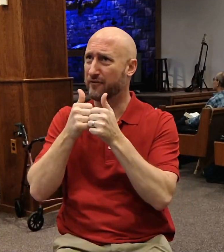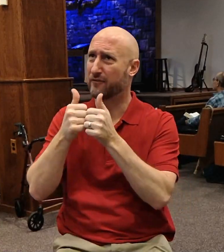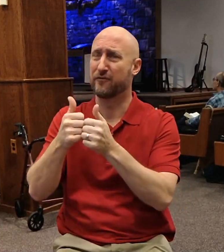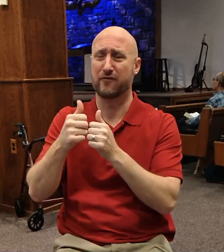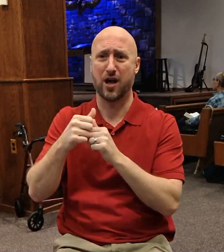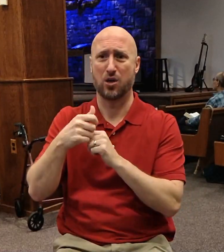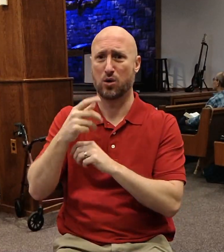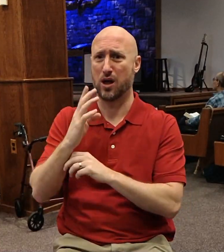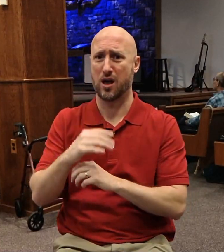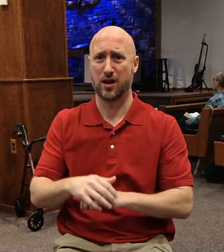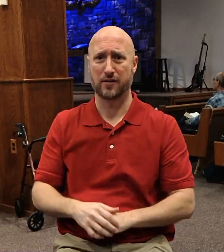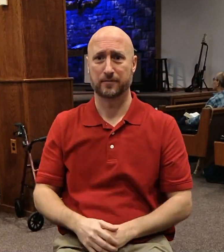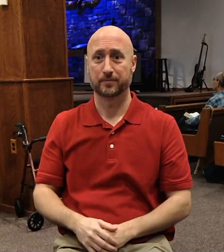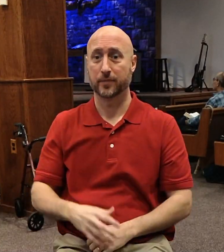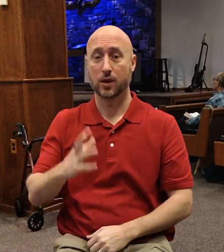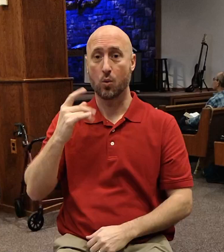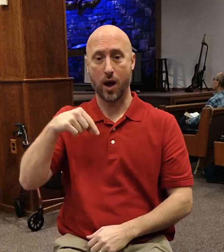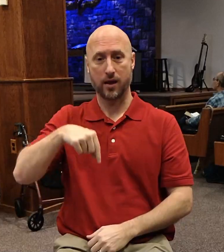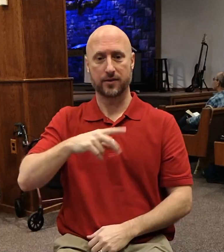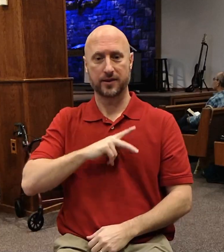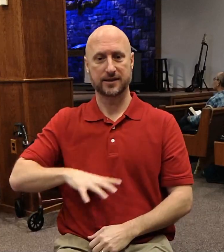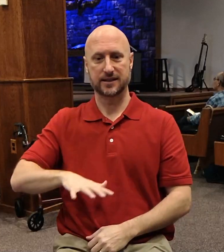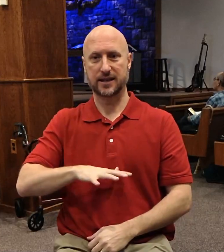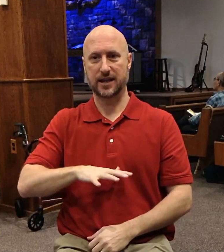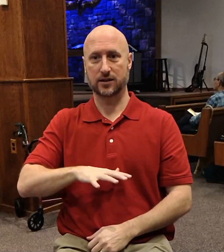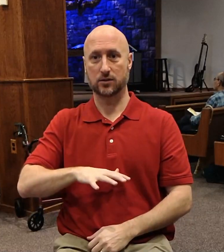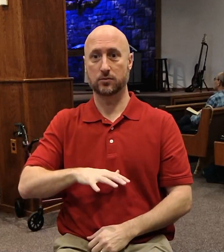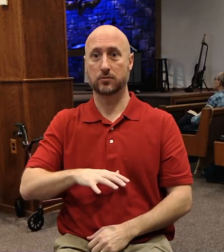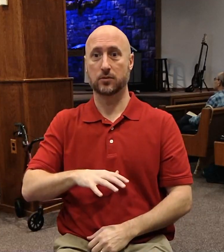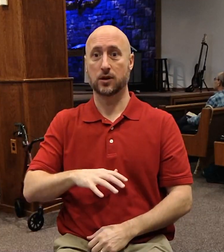because our kingdom is not of this world.